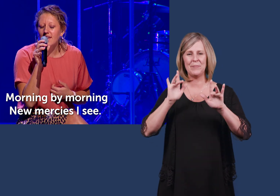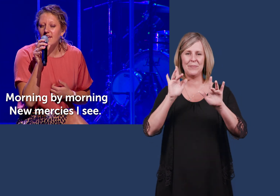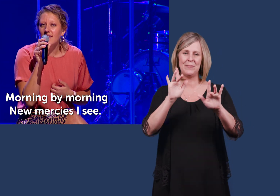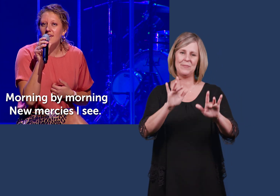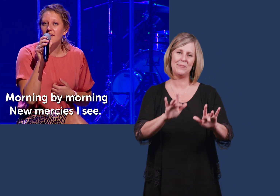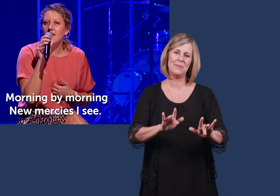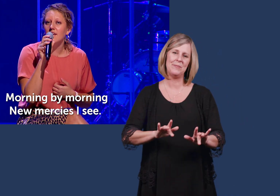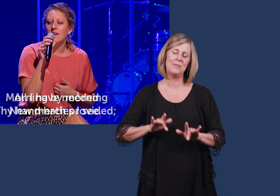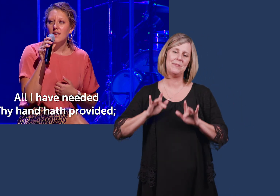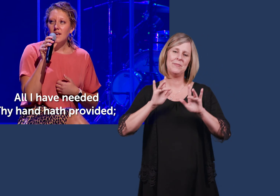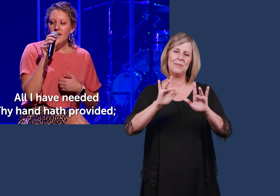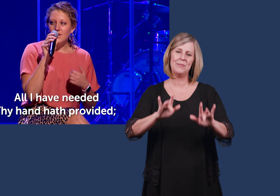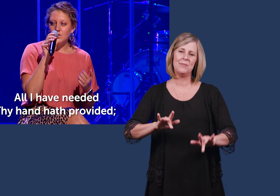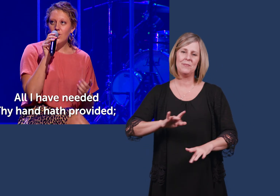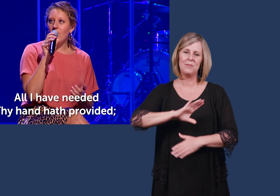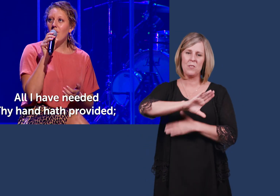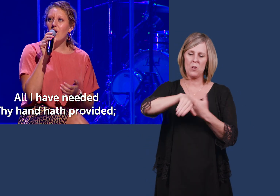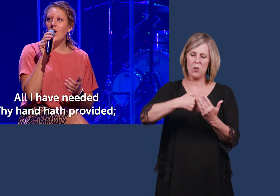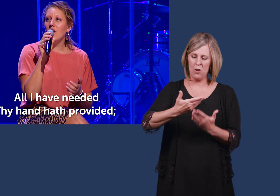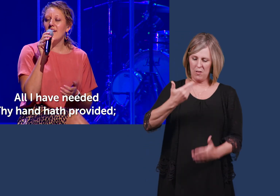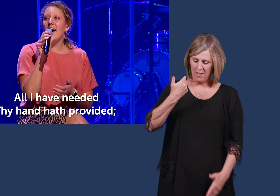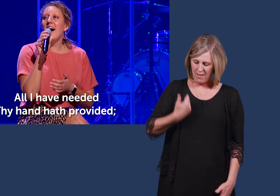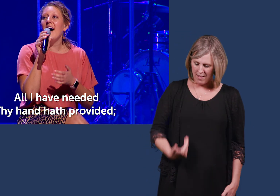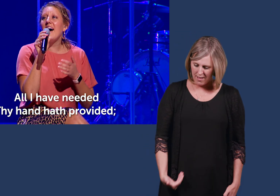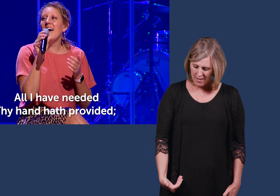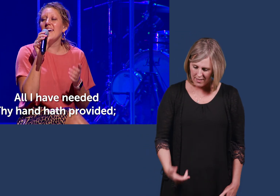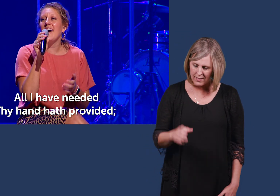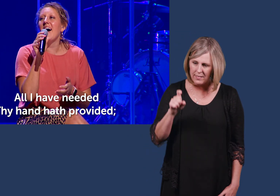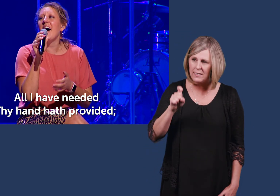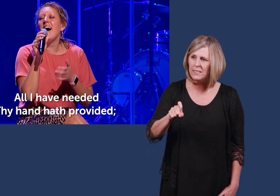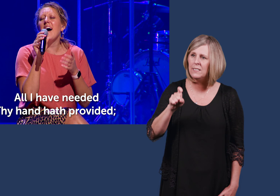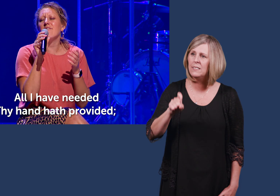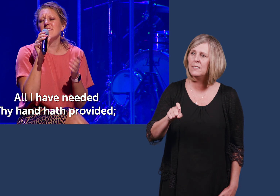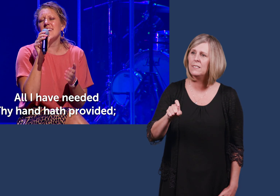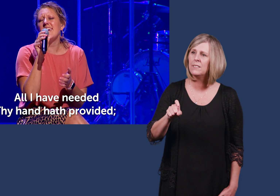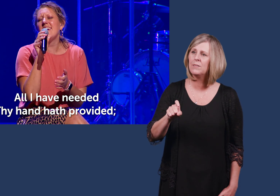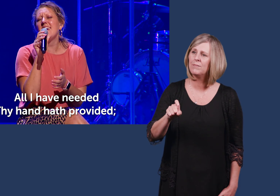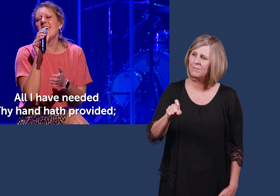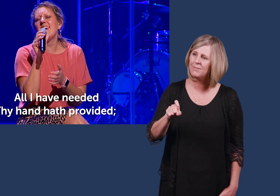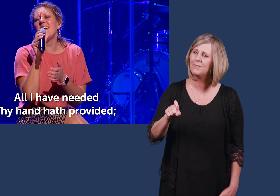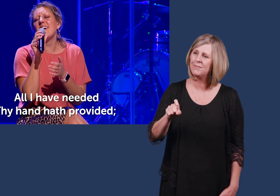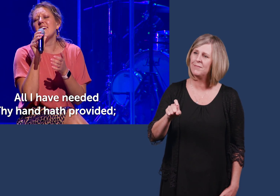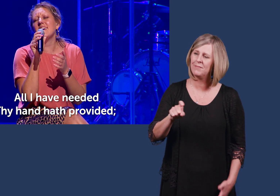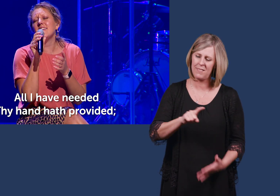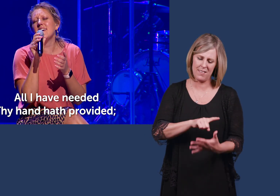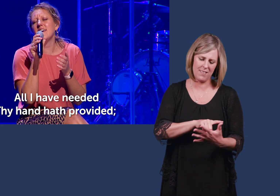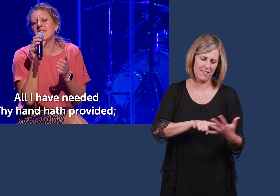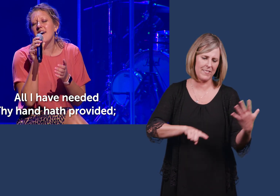I have need.